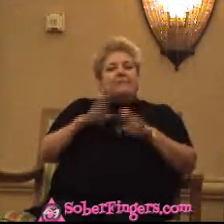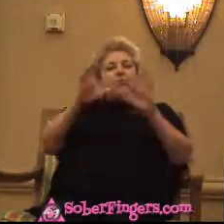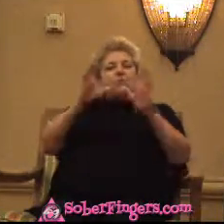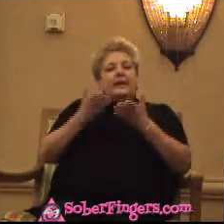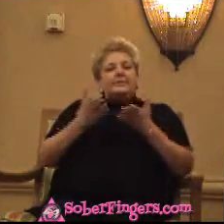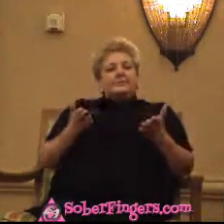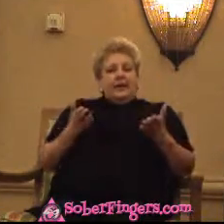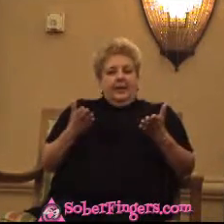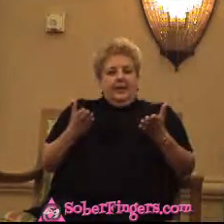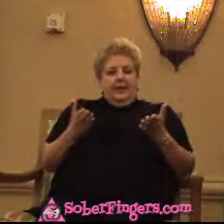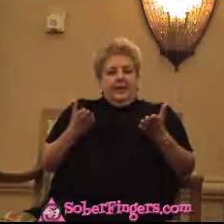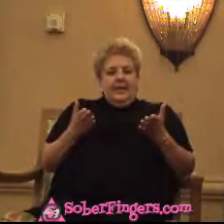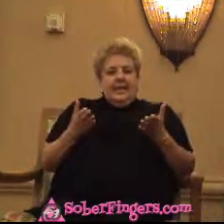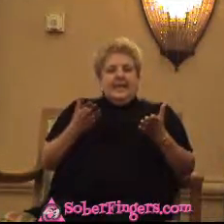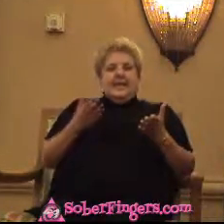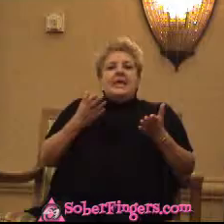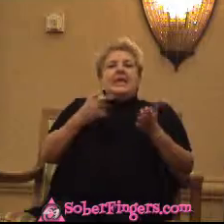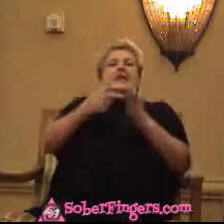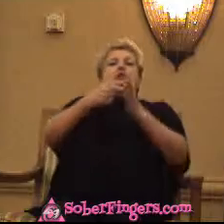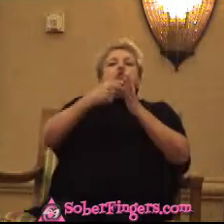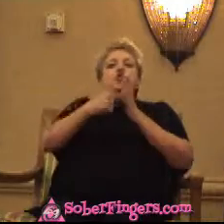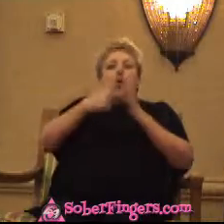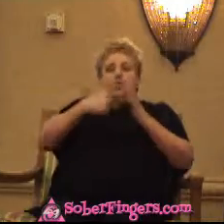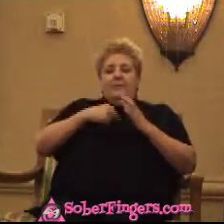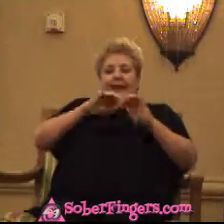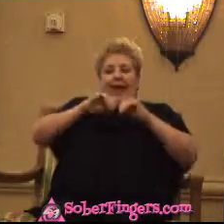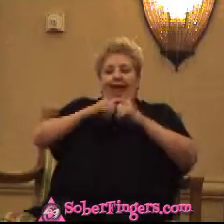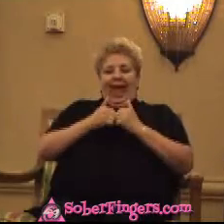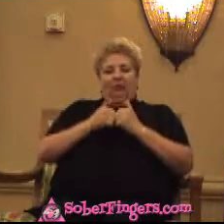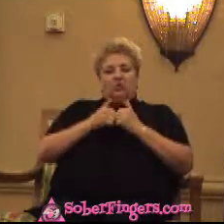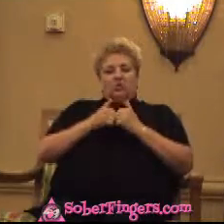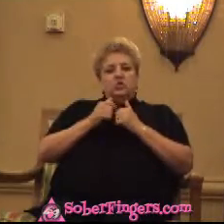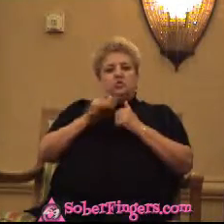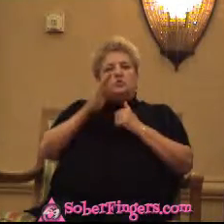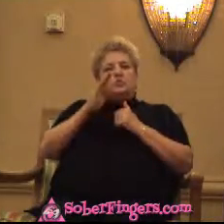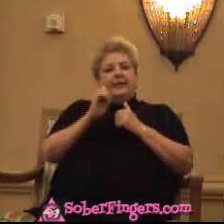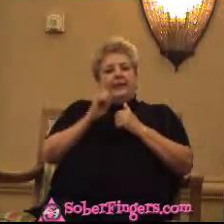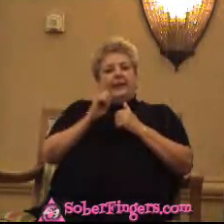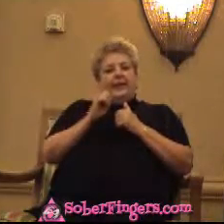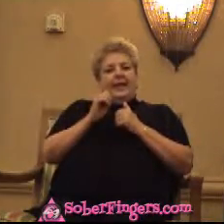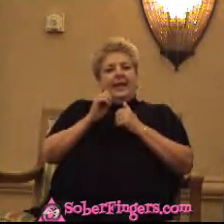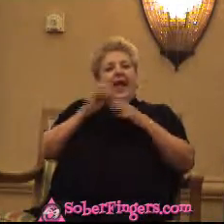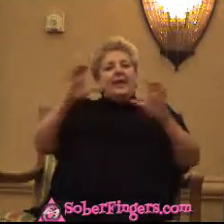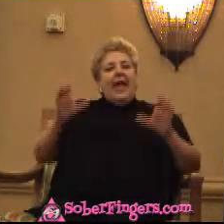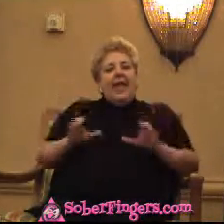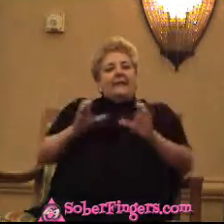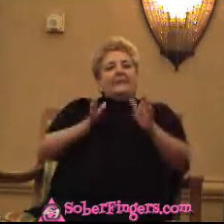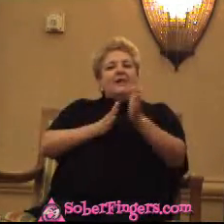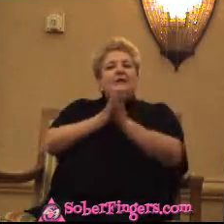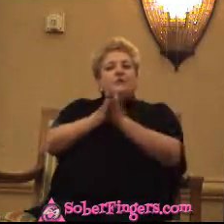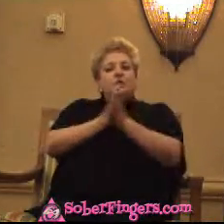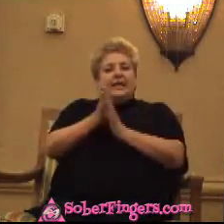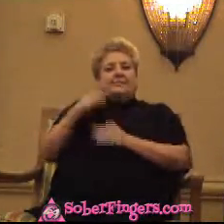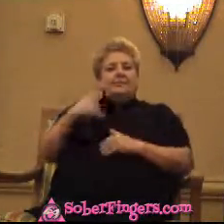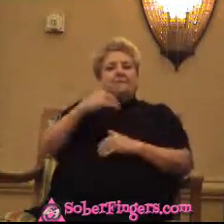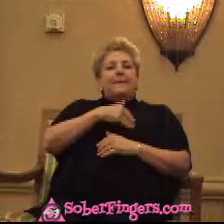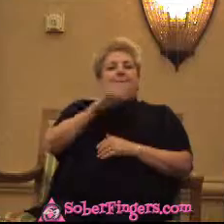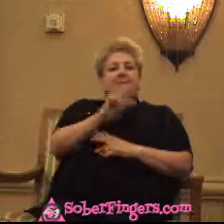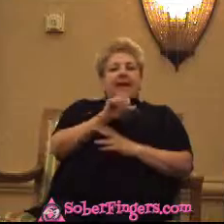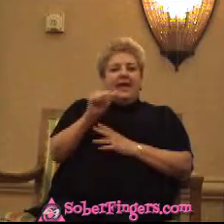He showed me how to be an active, enthusiastic member of Alcoholics Anonymous. He didn't tell me how to do it, he showed me how to